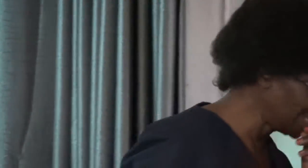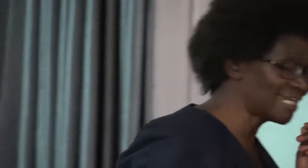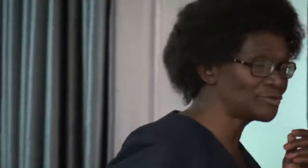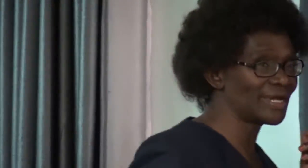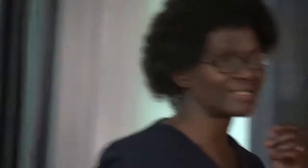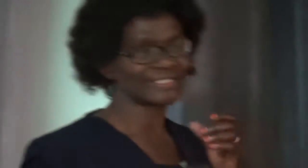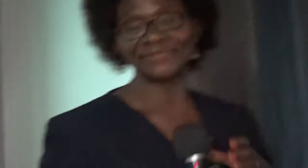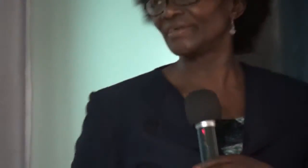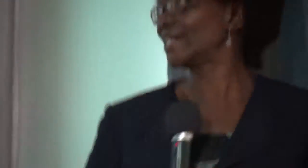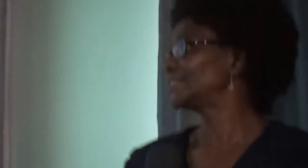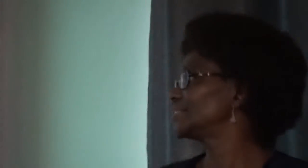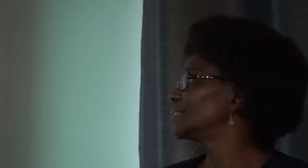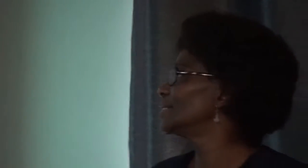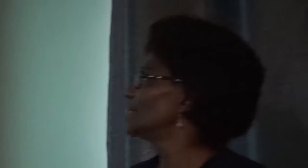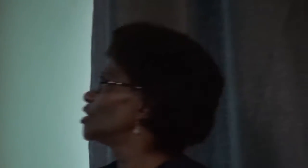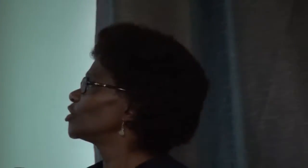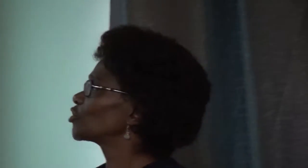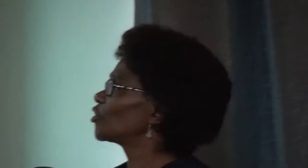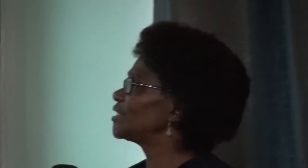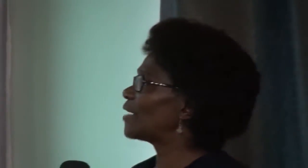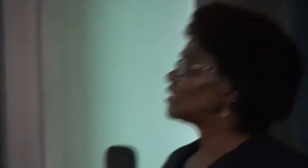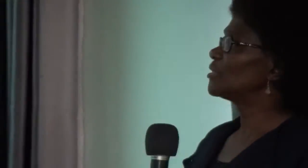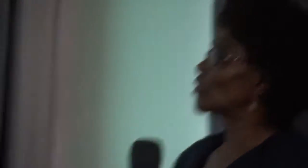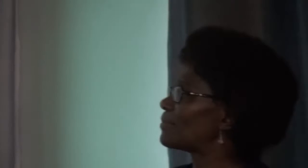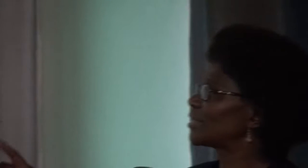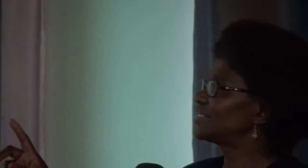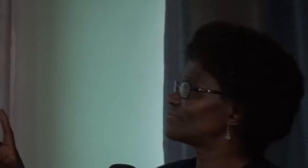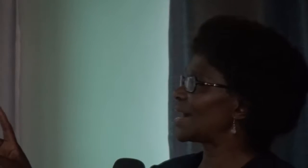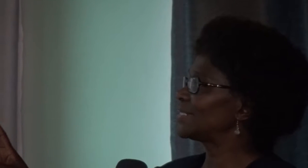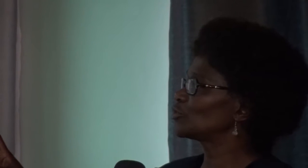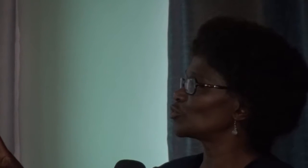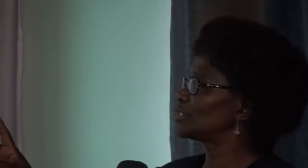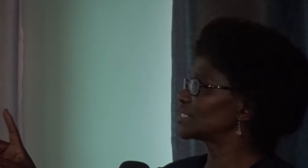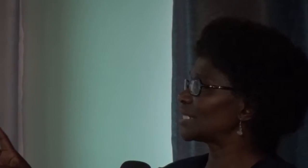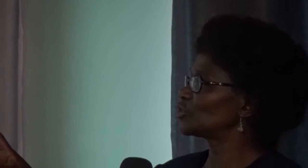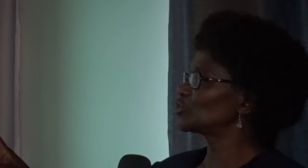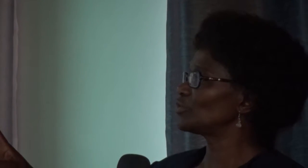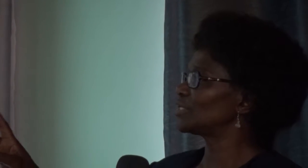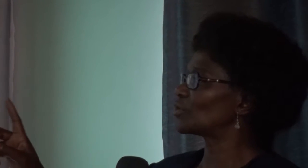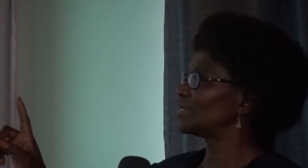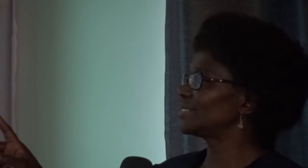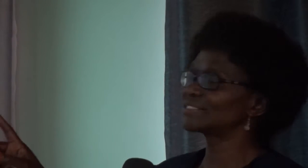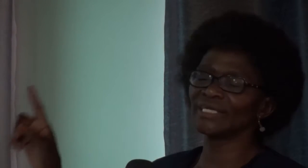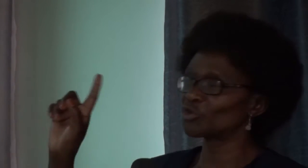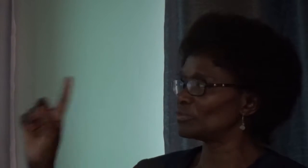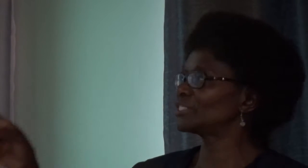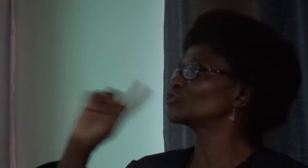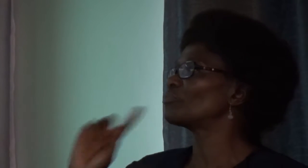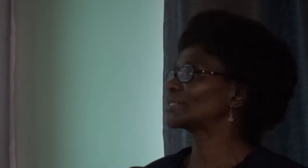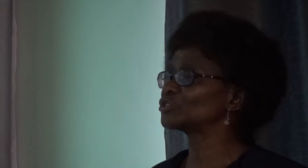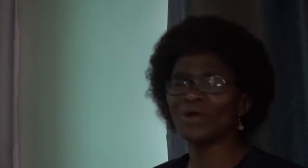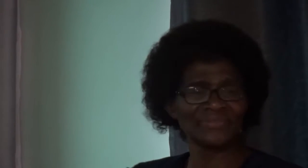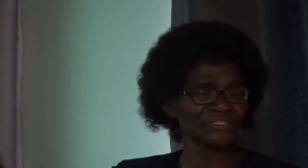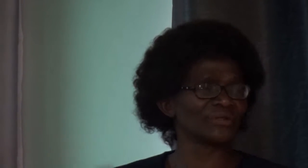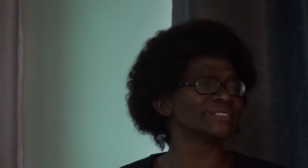For the teacher to get the certificate, so there will be collaborative learning through discussions with colleagues in the communities